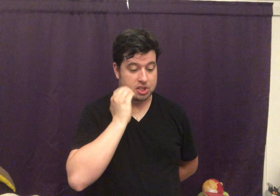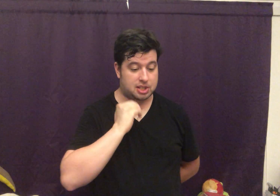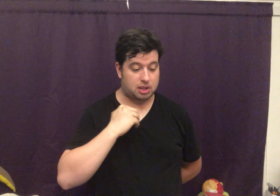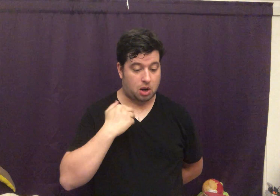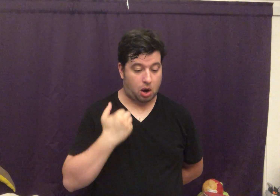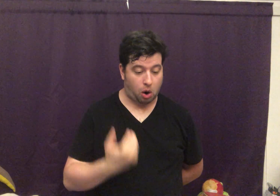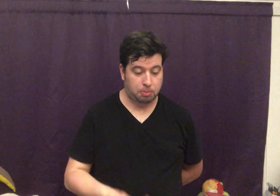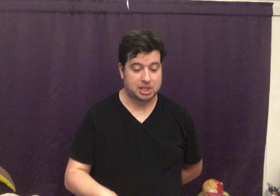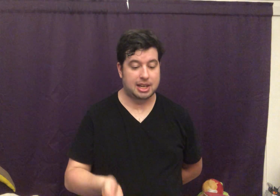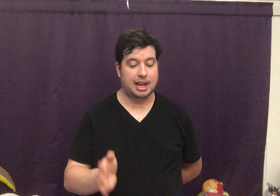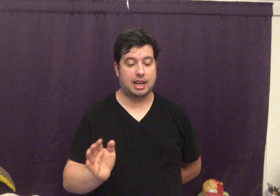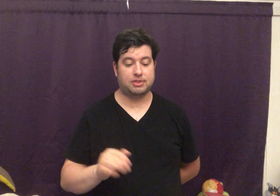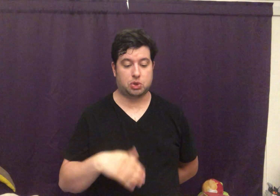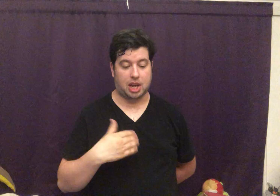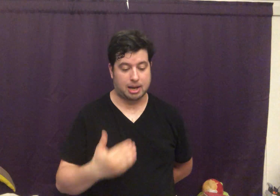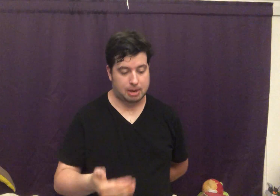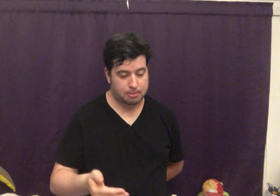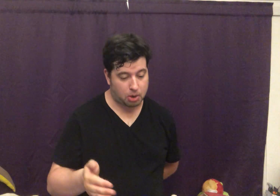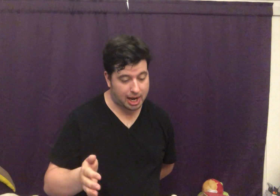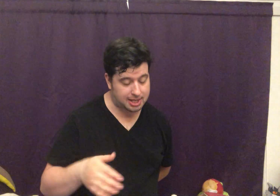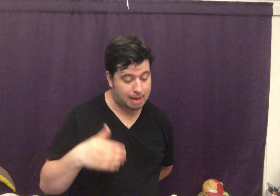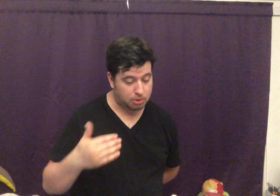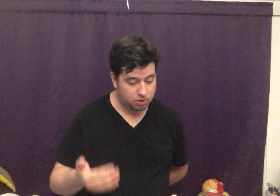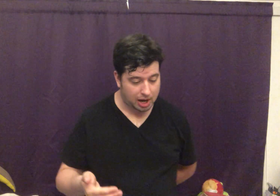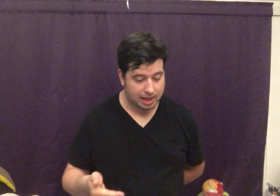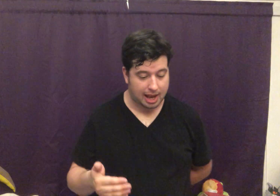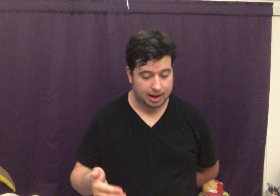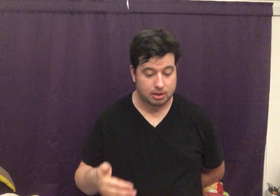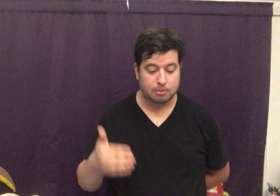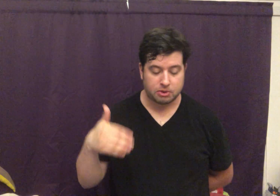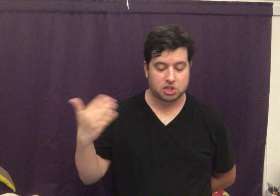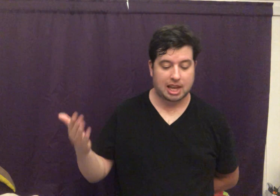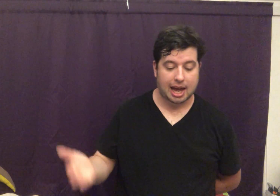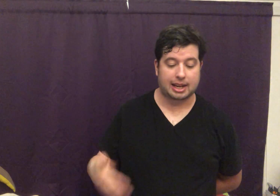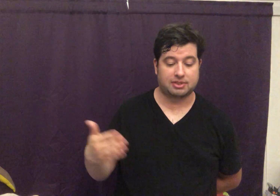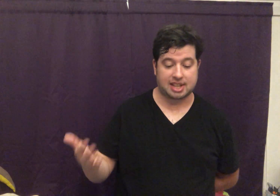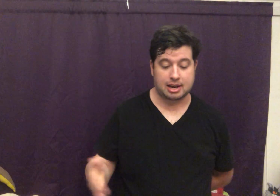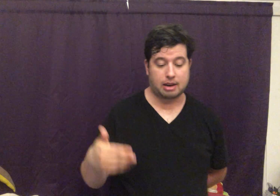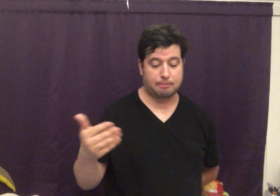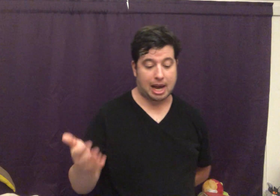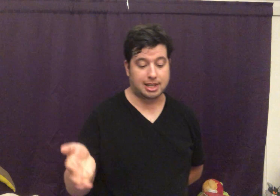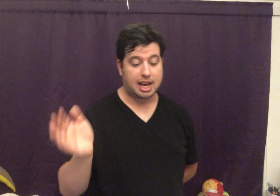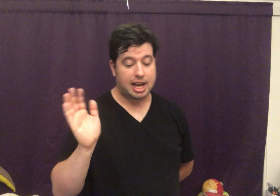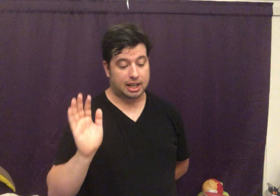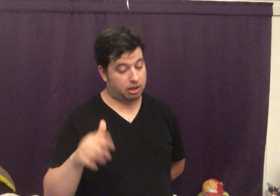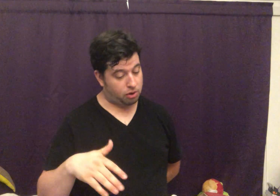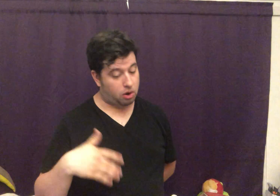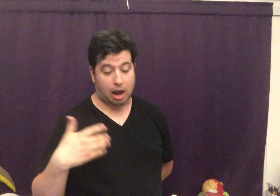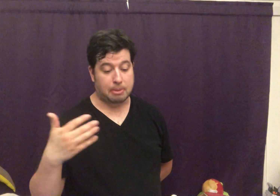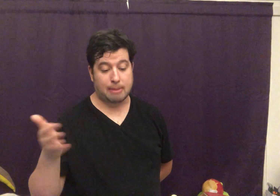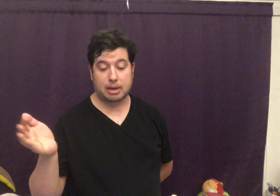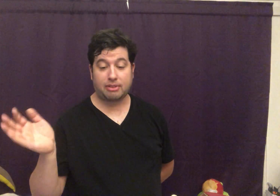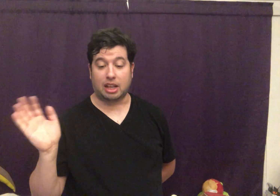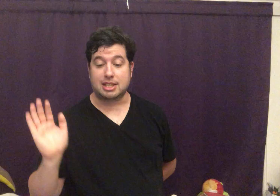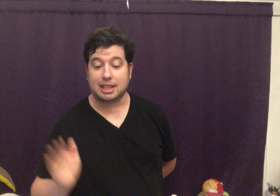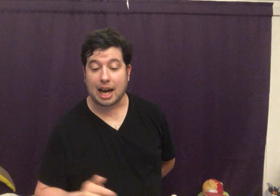was hopelessly naive, so she had to pay the price. I moved her to the attic out of sight and out of mind. Could have thrown her out, but I'm benevolent and